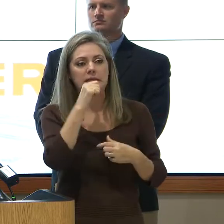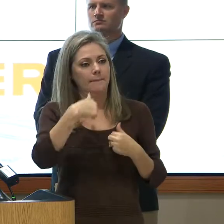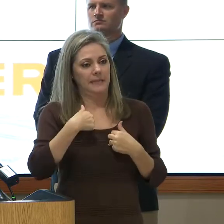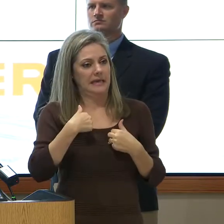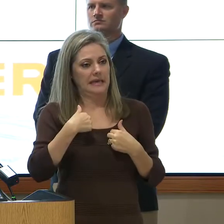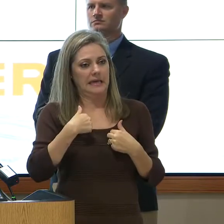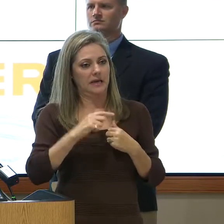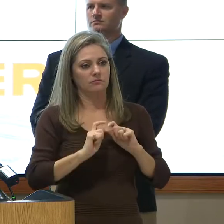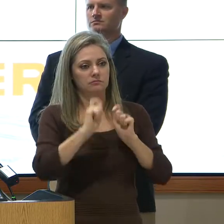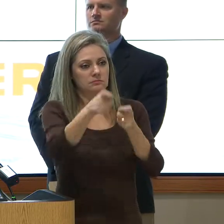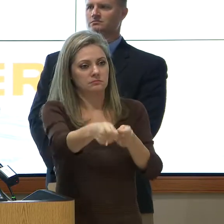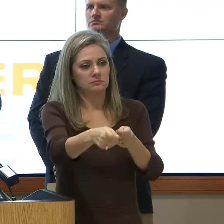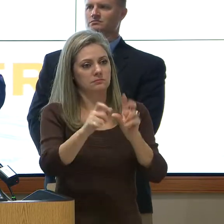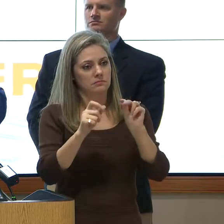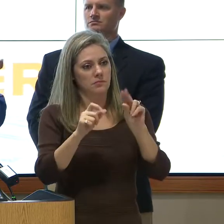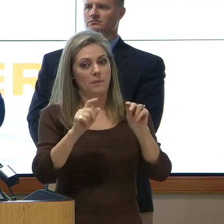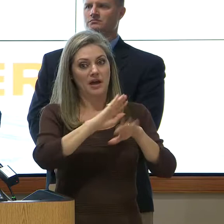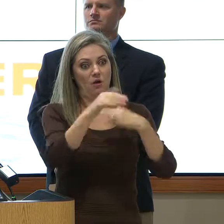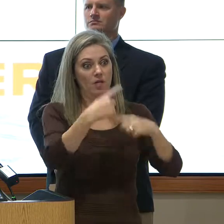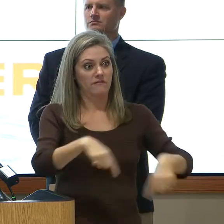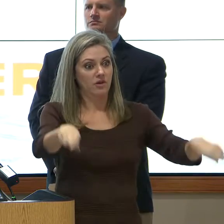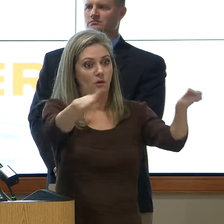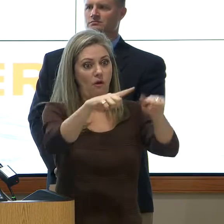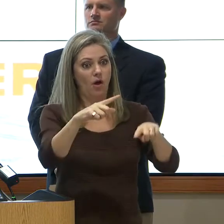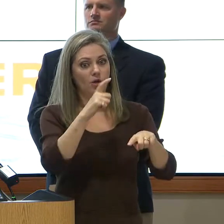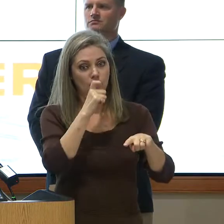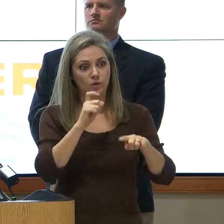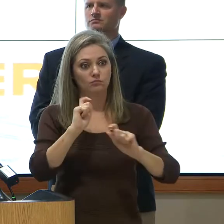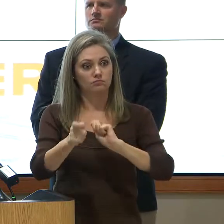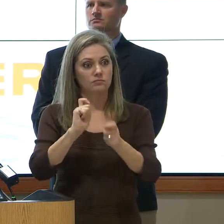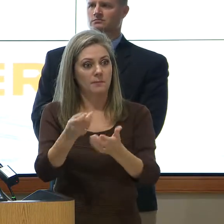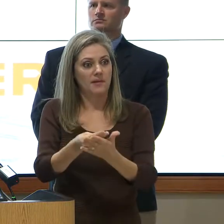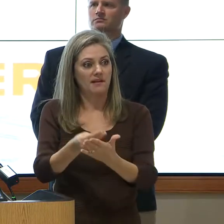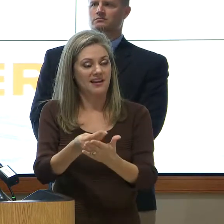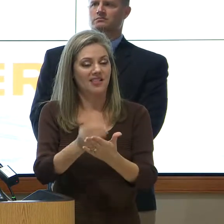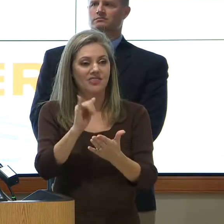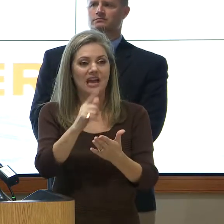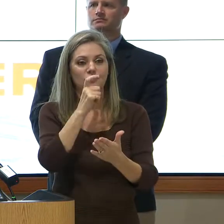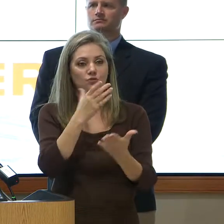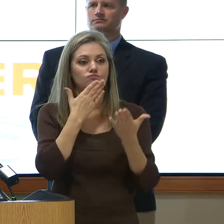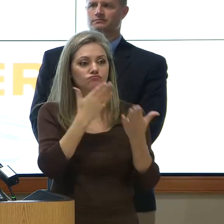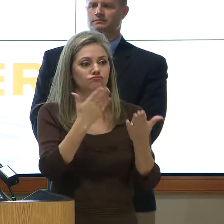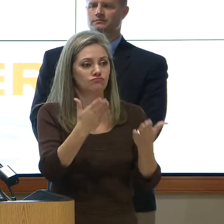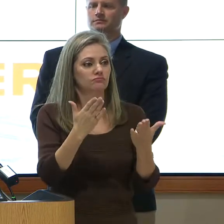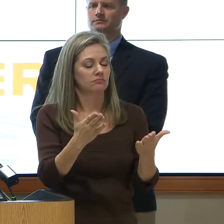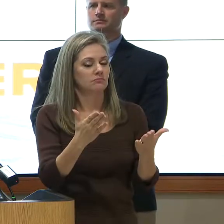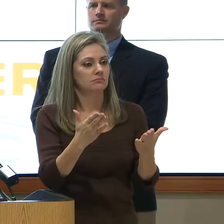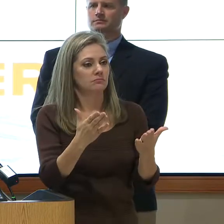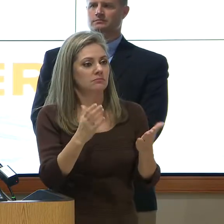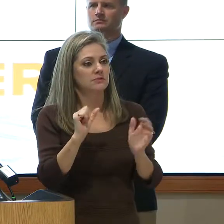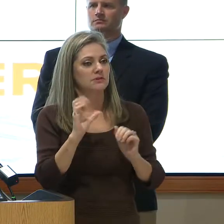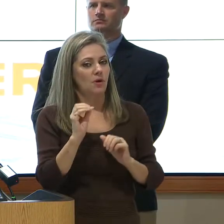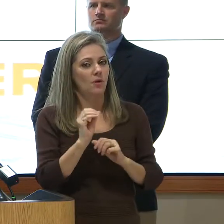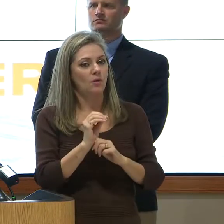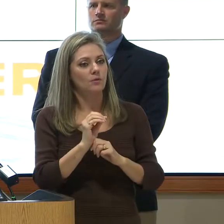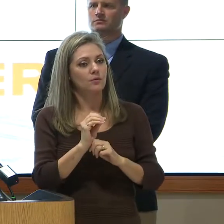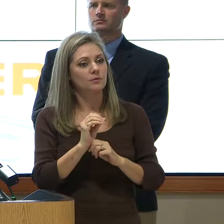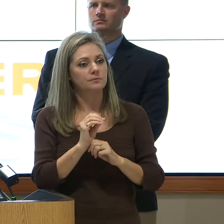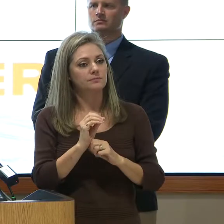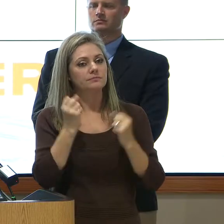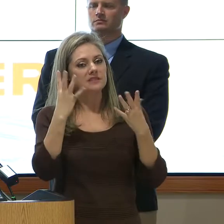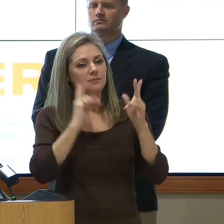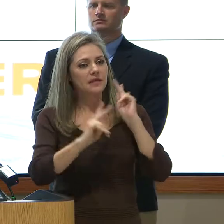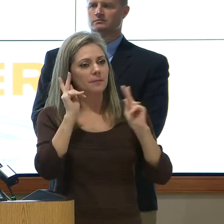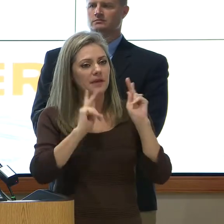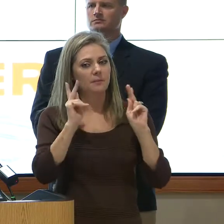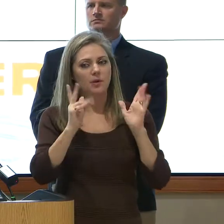not me being, it's all of y'all that have given money. That's who they're grateful to. And so, you know, a lot